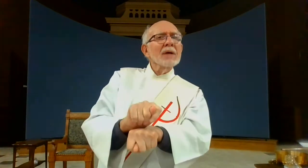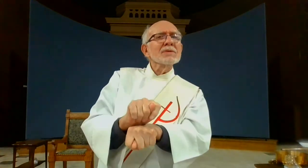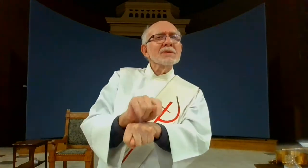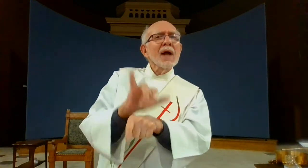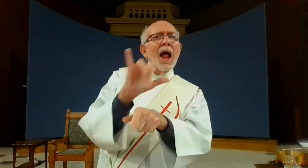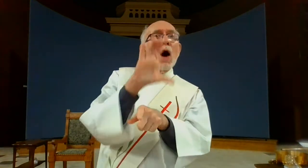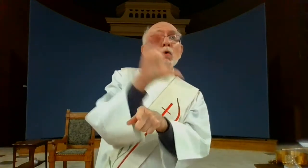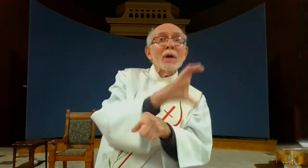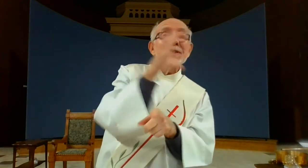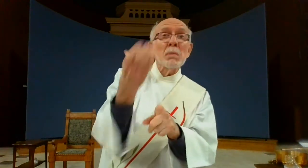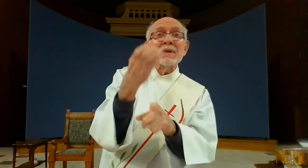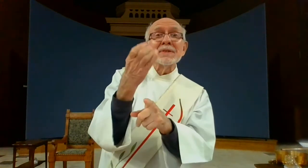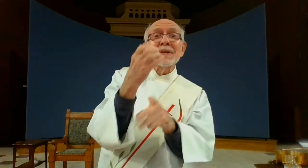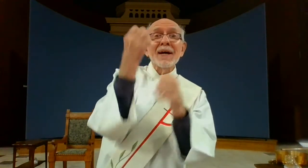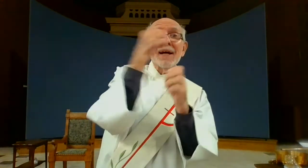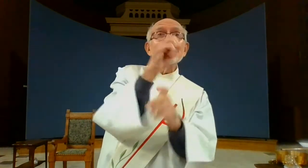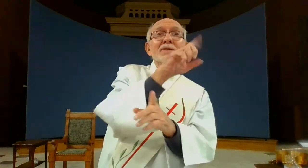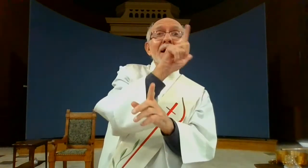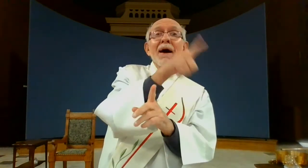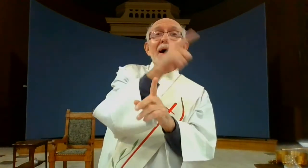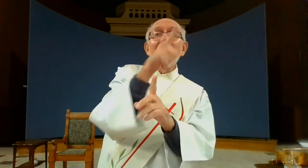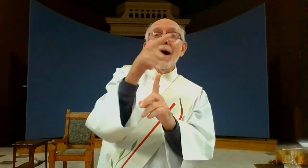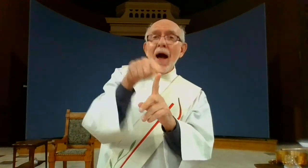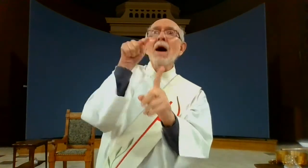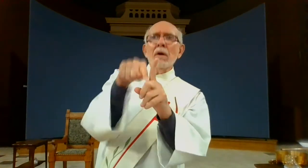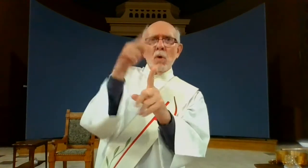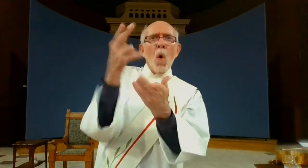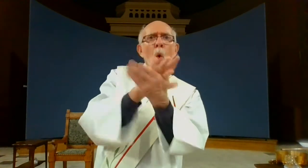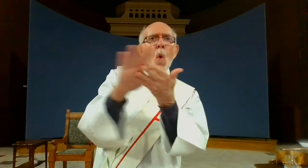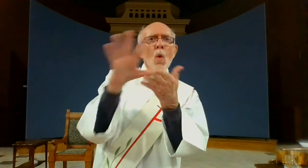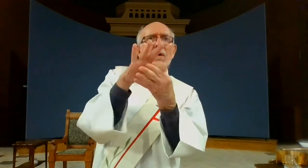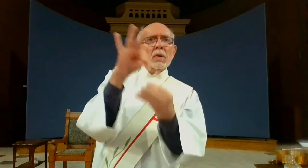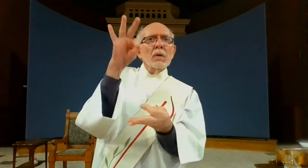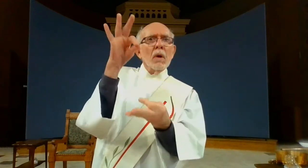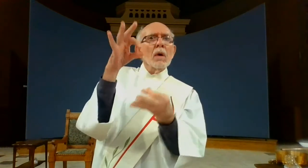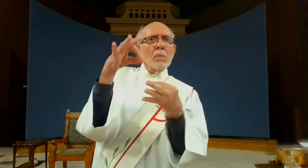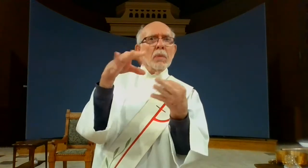That tradition of the church is to celebrate the Holy Family after Christmas.